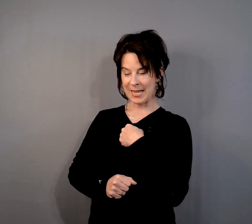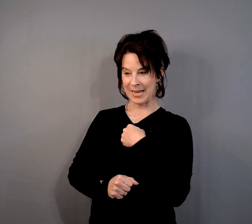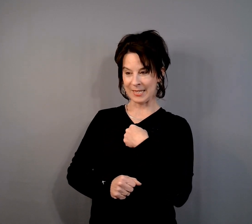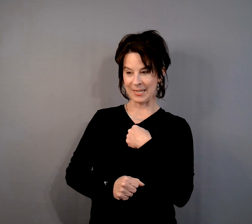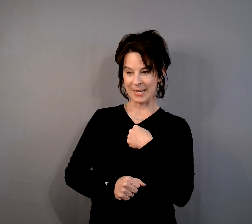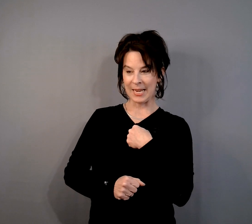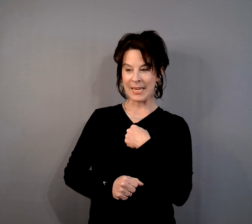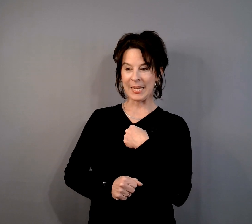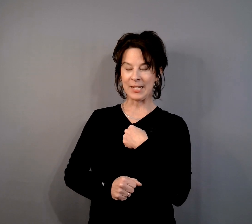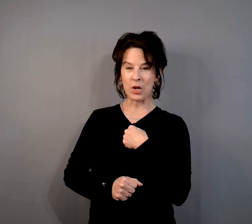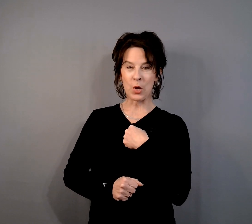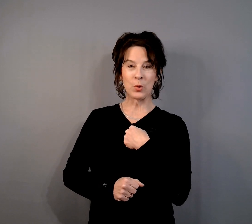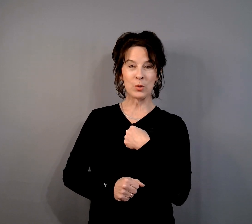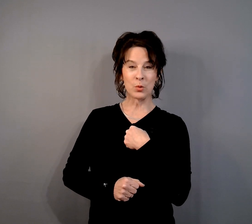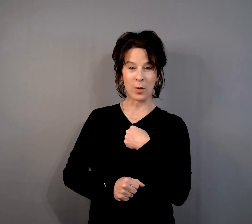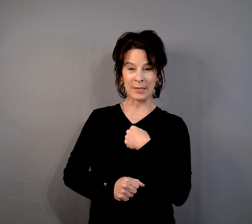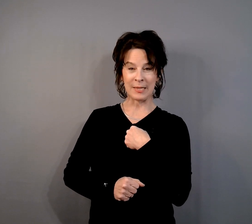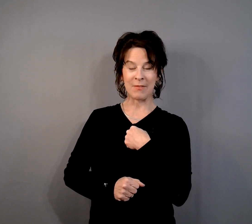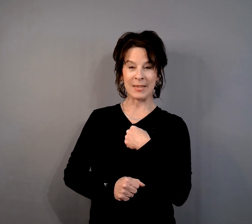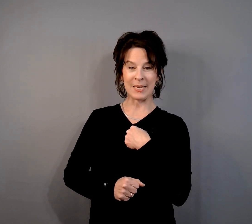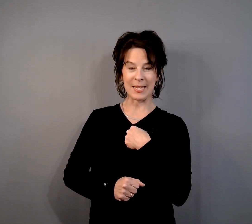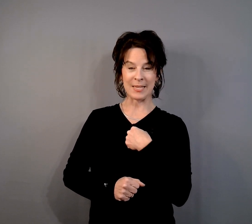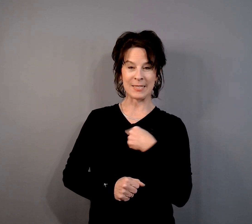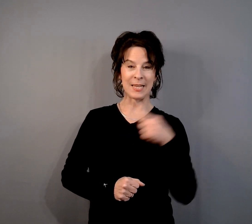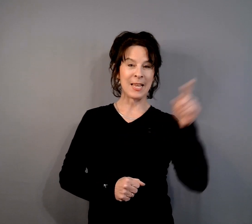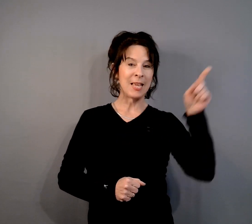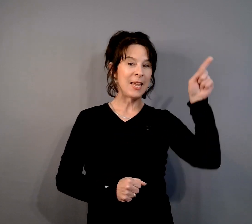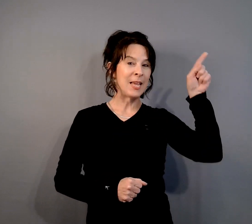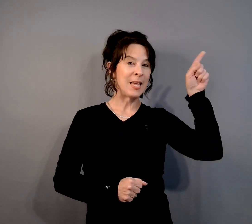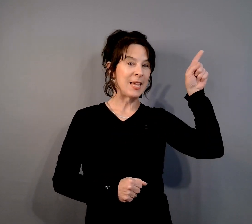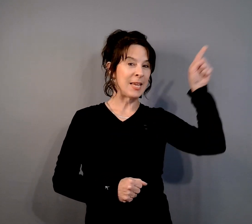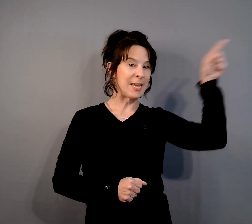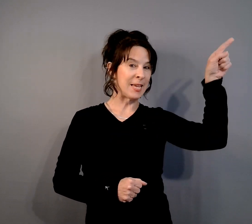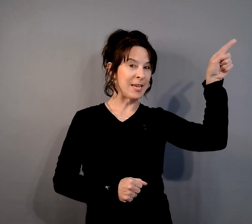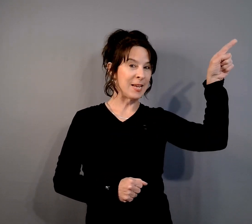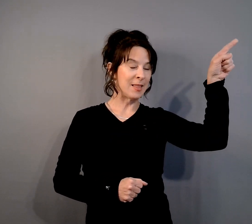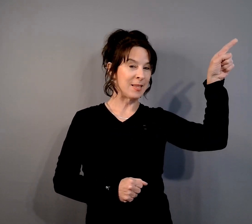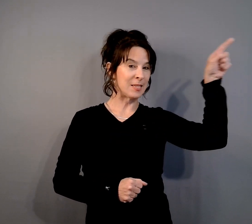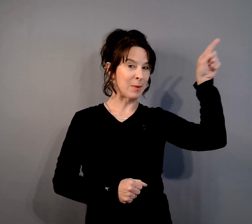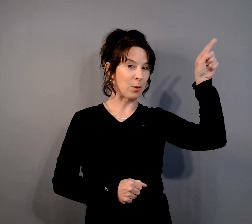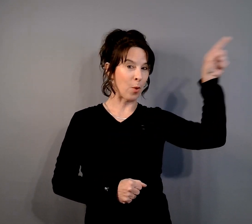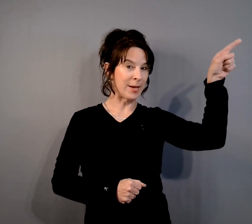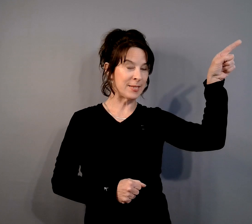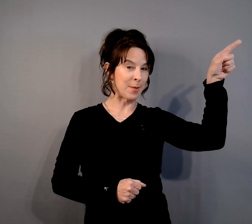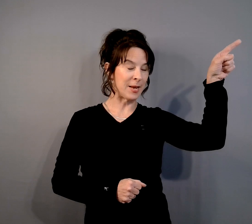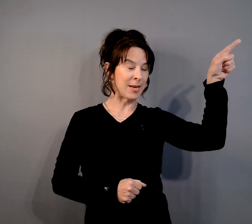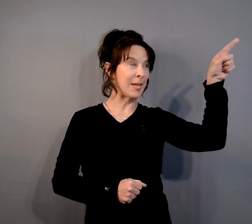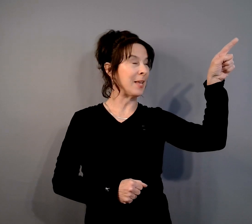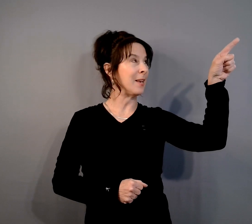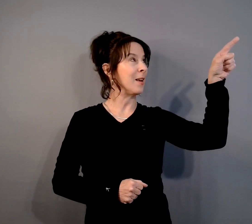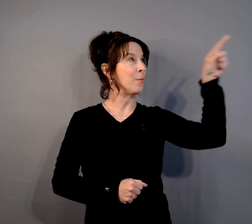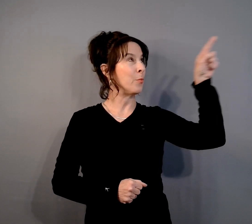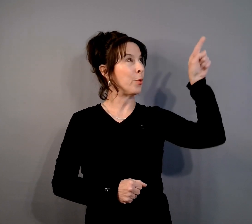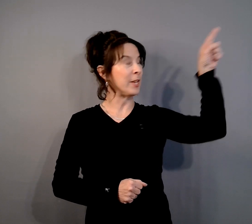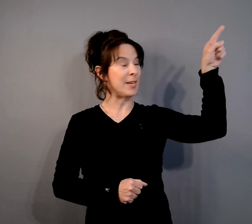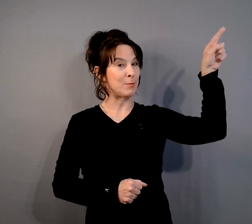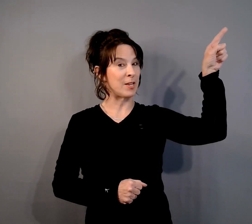line. He knows what living is. He, this is my right dominant hand pointing up to